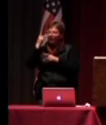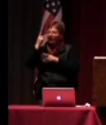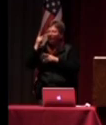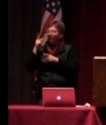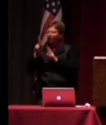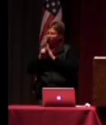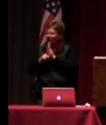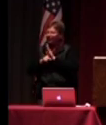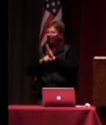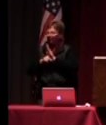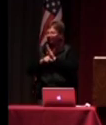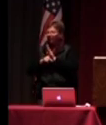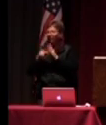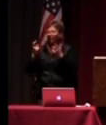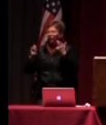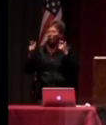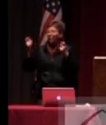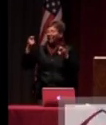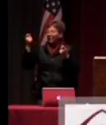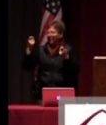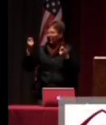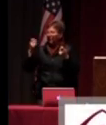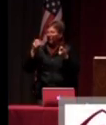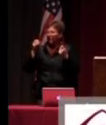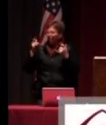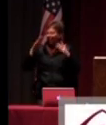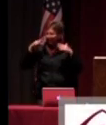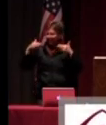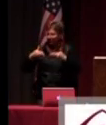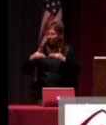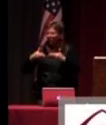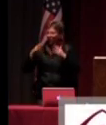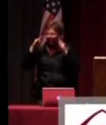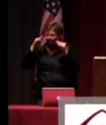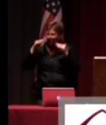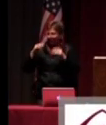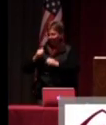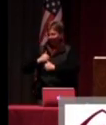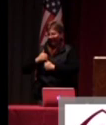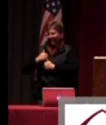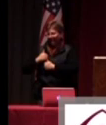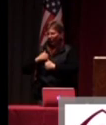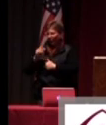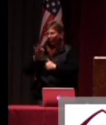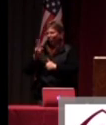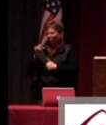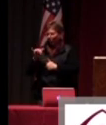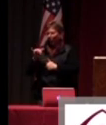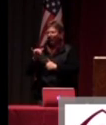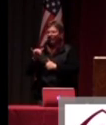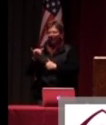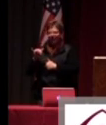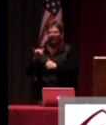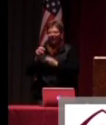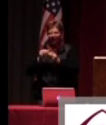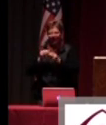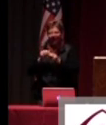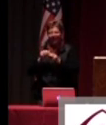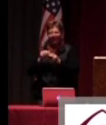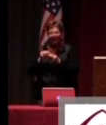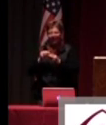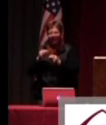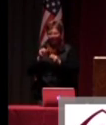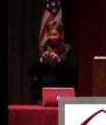The great civic festivals of the period all centered on the exaltation of military glory, such as in the ritual distribution of eagle standards to